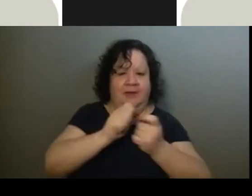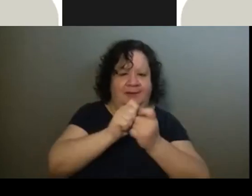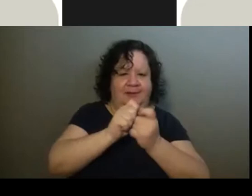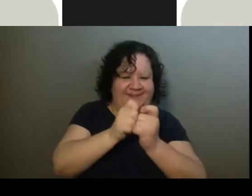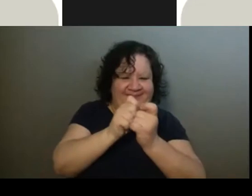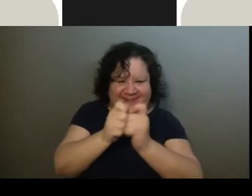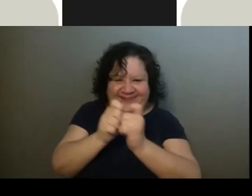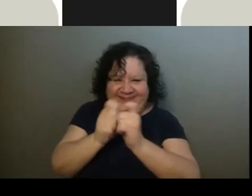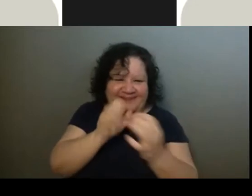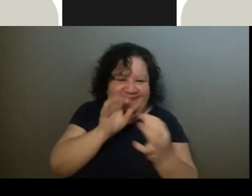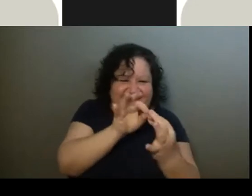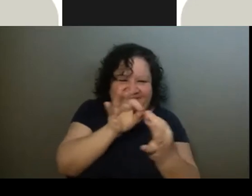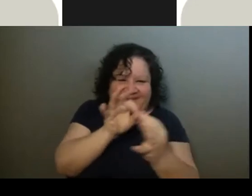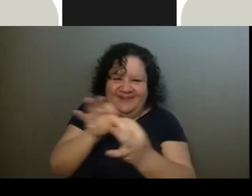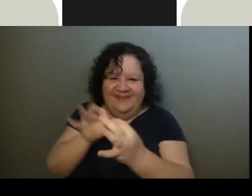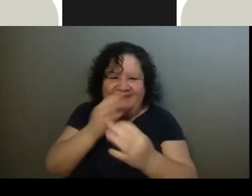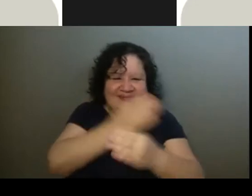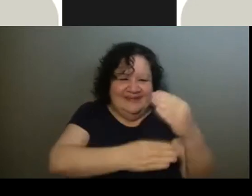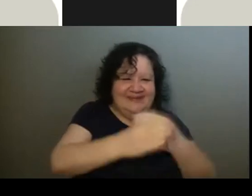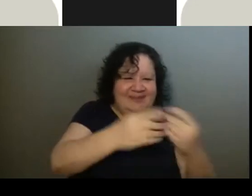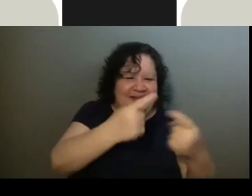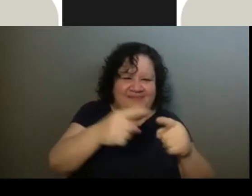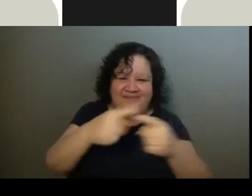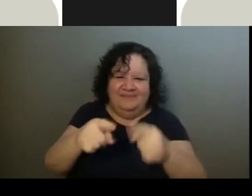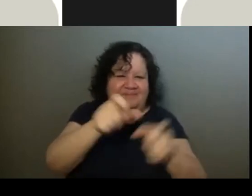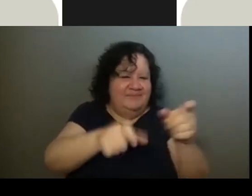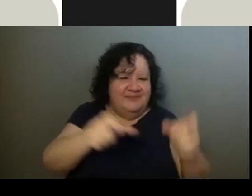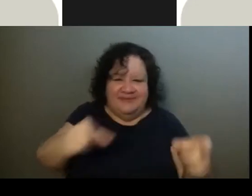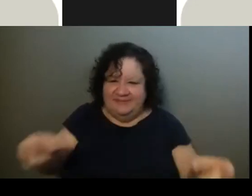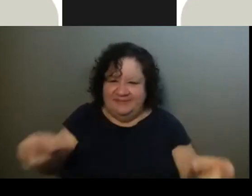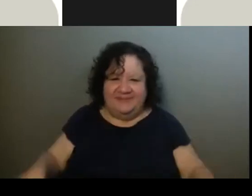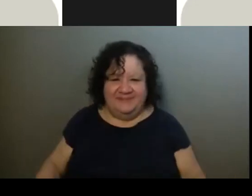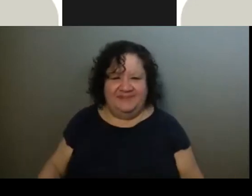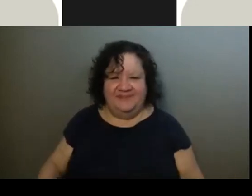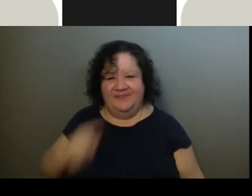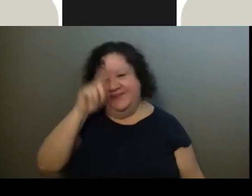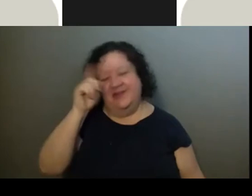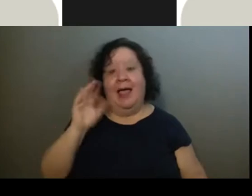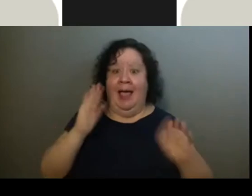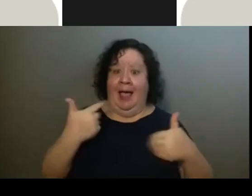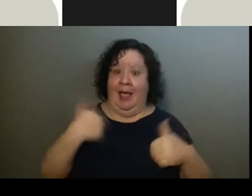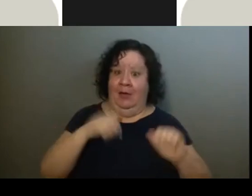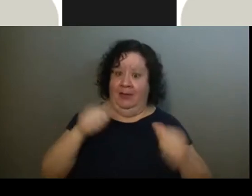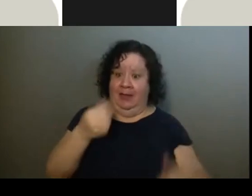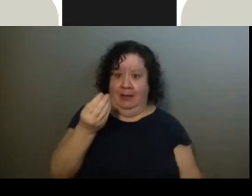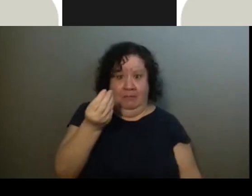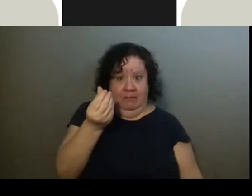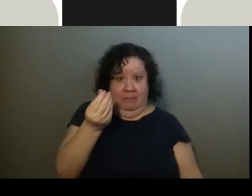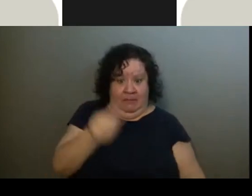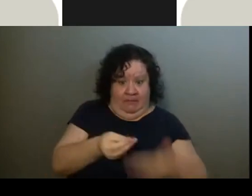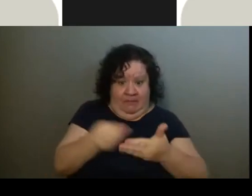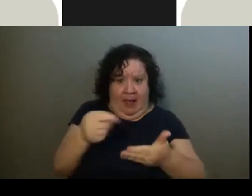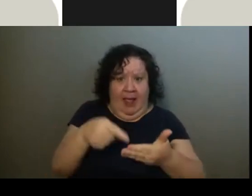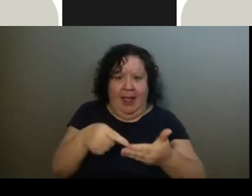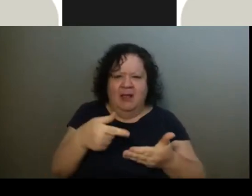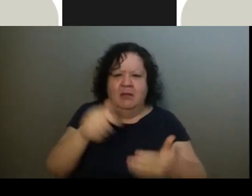SIM-based application, integral part of a telecom service provider SIM application, and could be invoked by government authorities, and this kind of